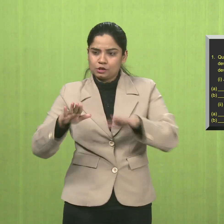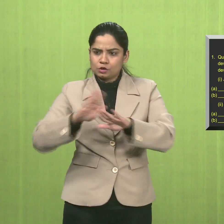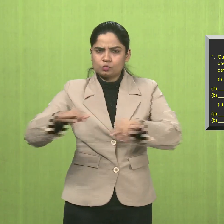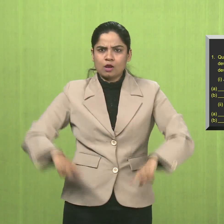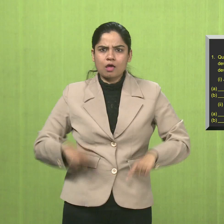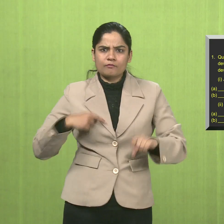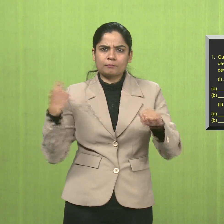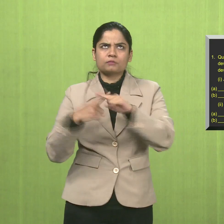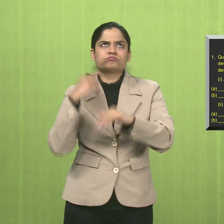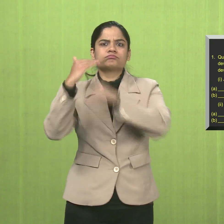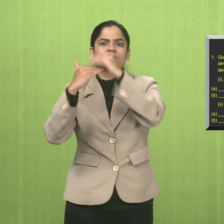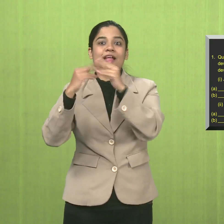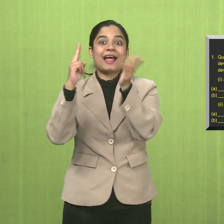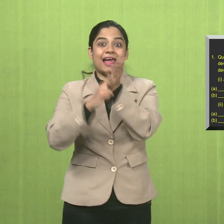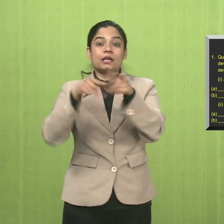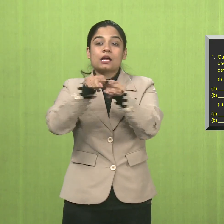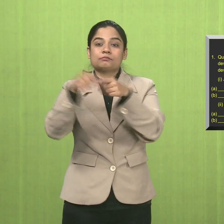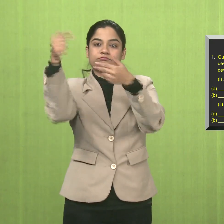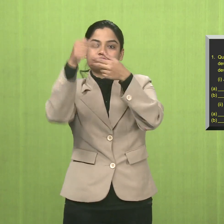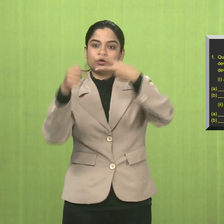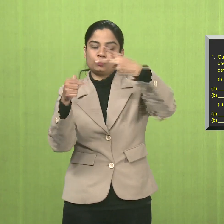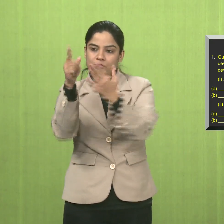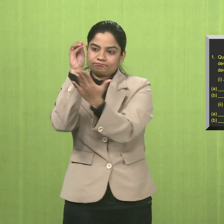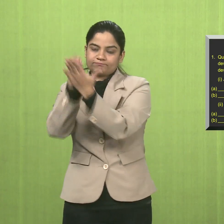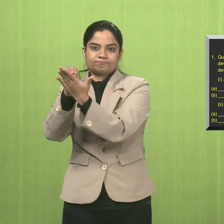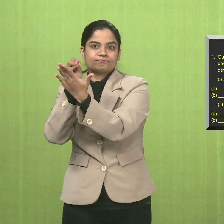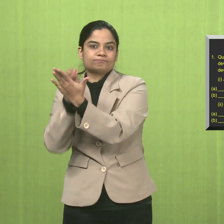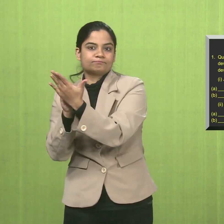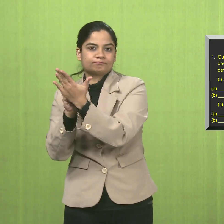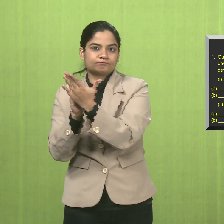answer in your notebooks.